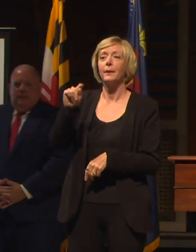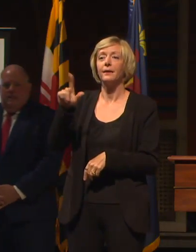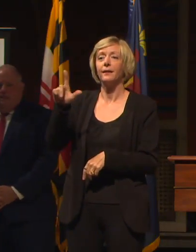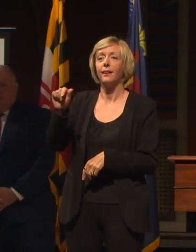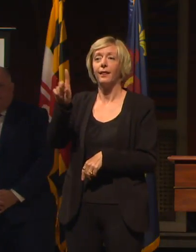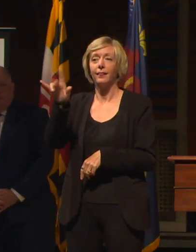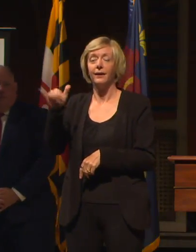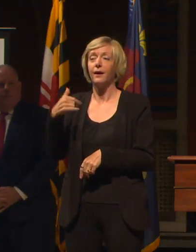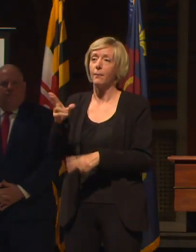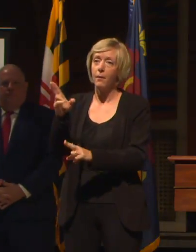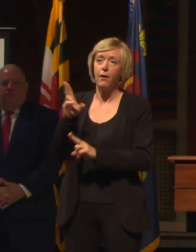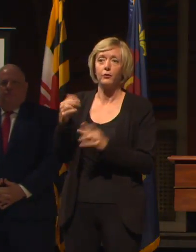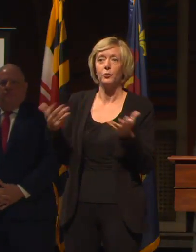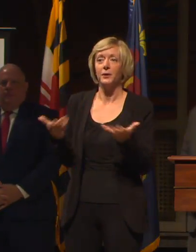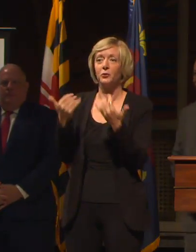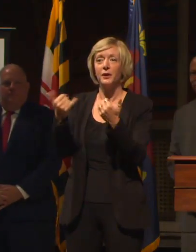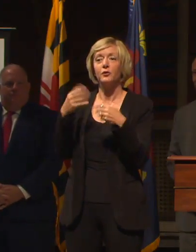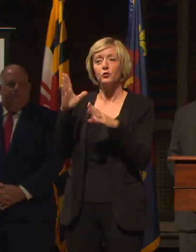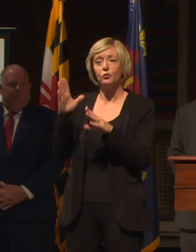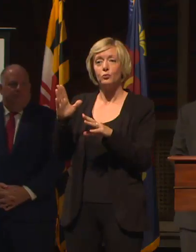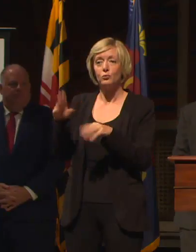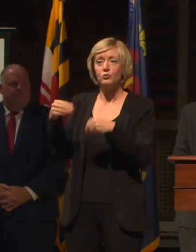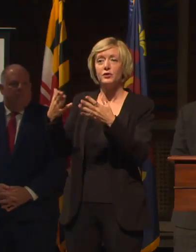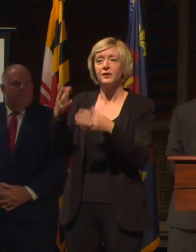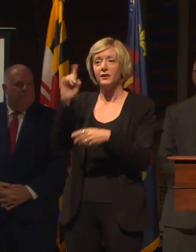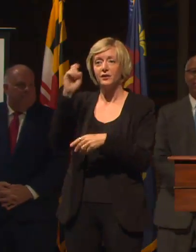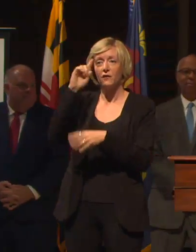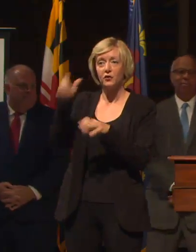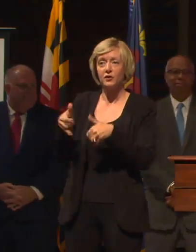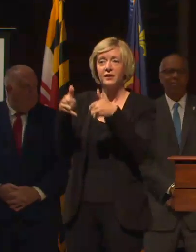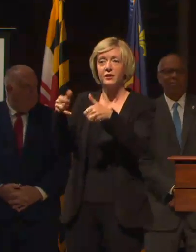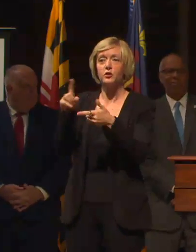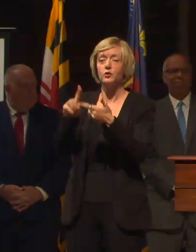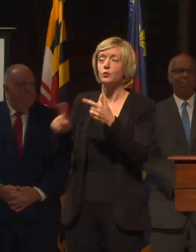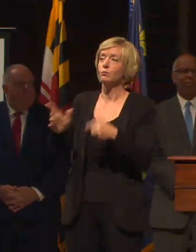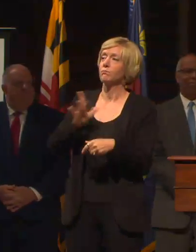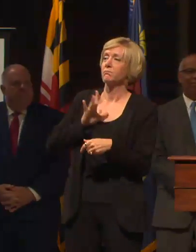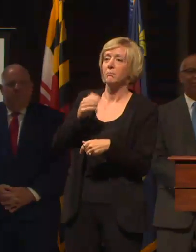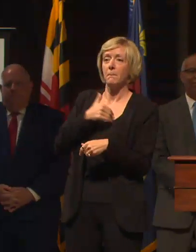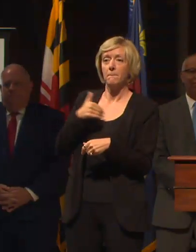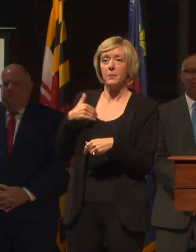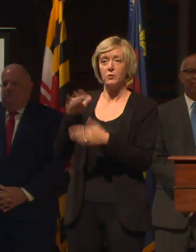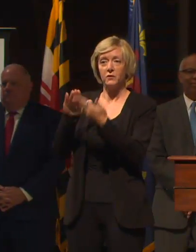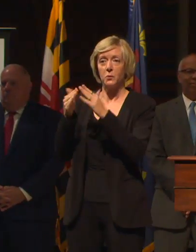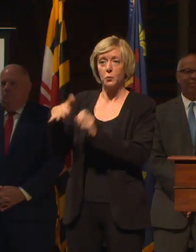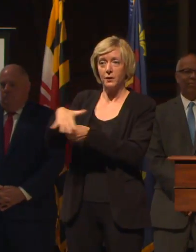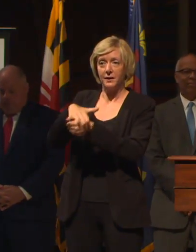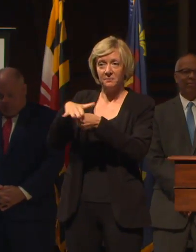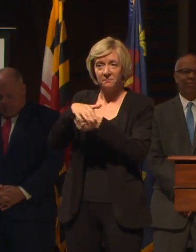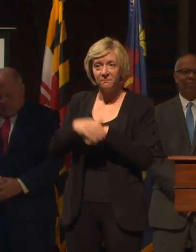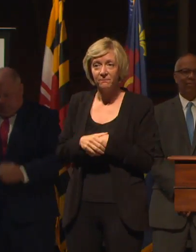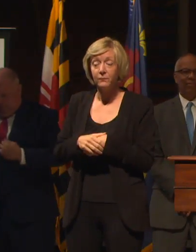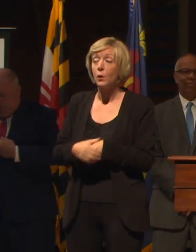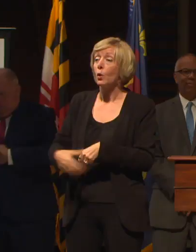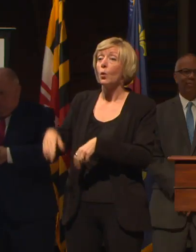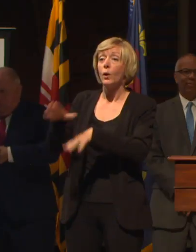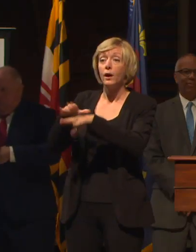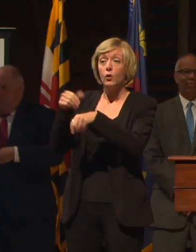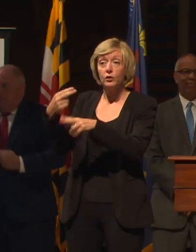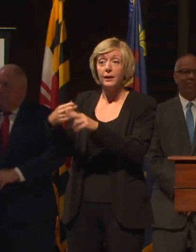am honored to be here today to present governor's citations to exemplary members of the community. When your name is